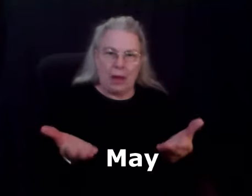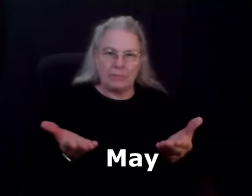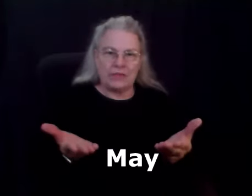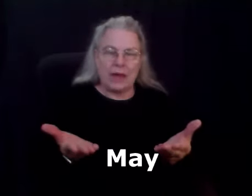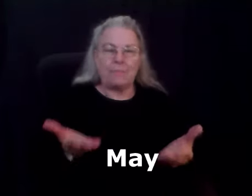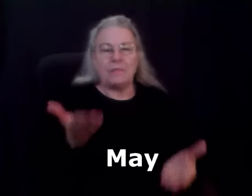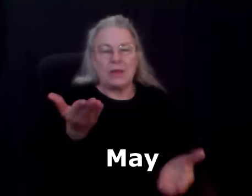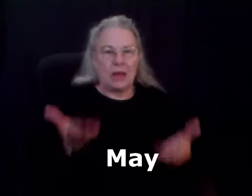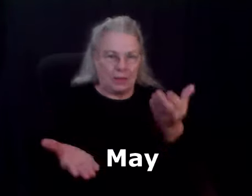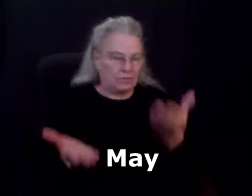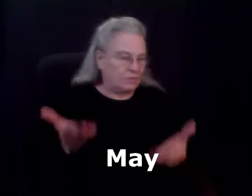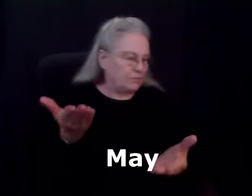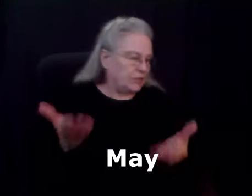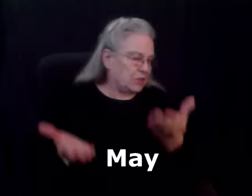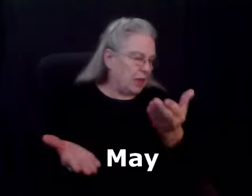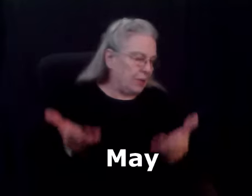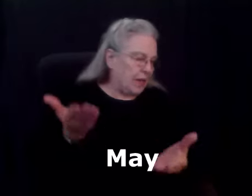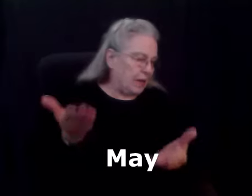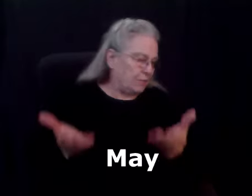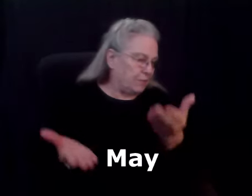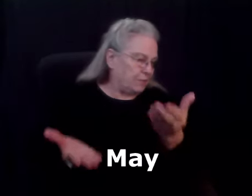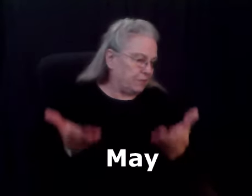up, just up and down.